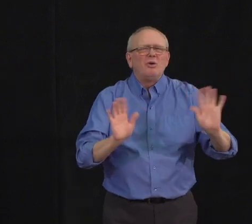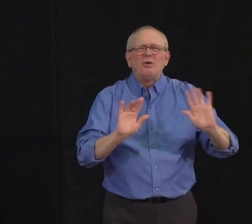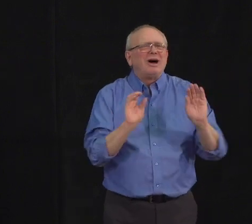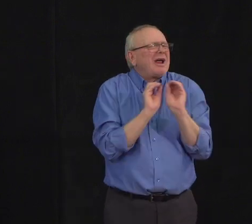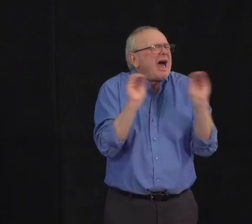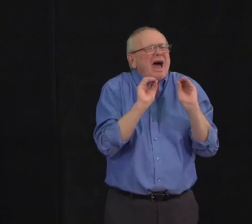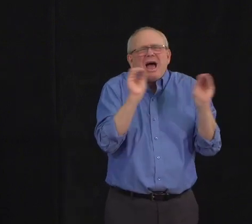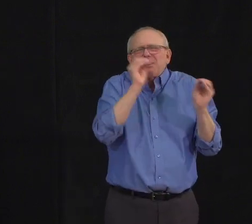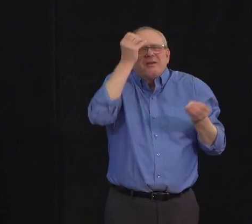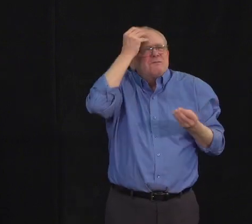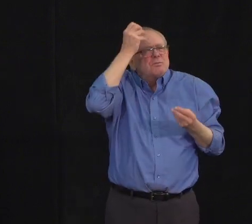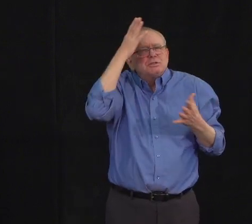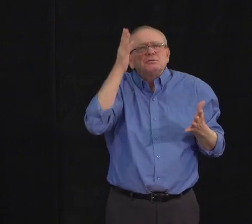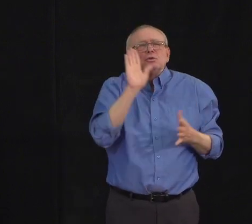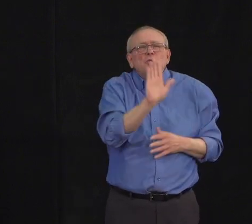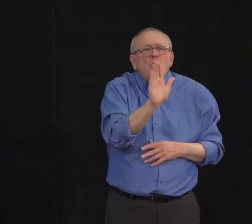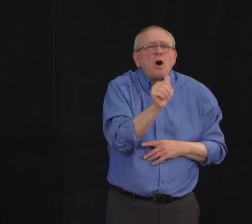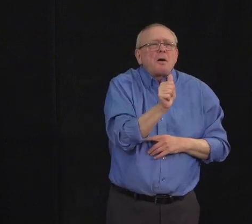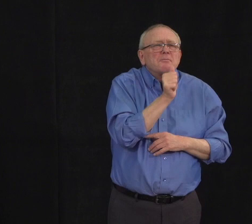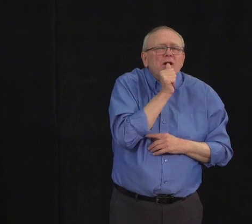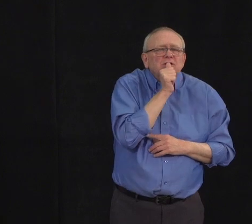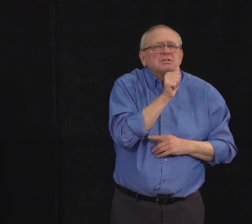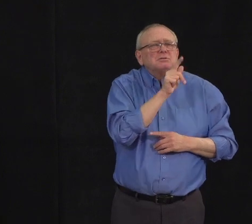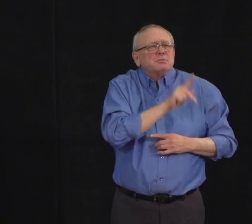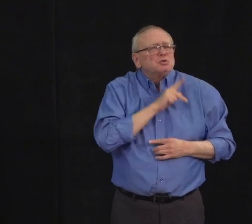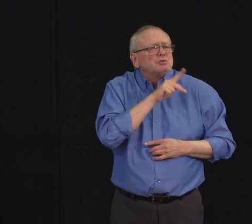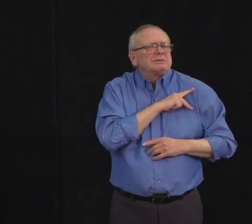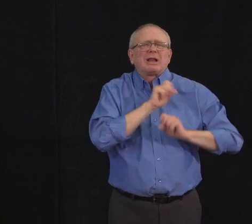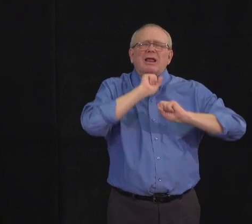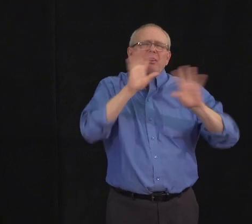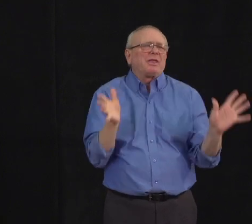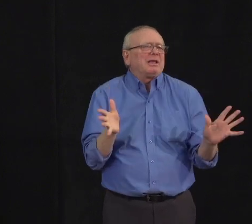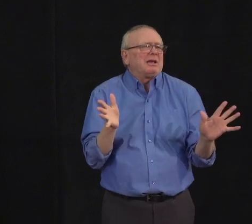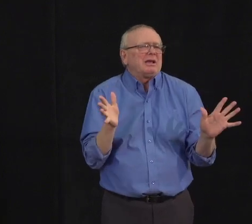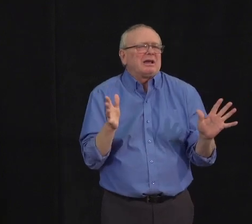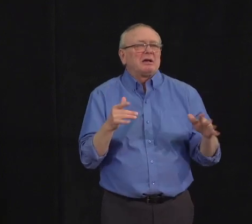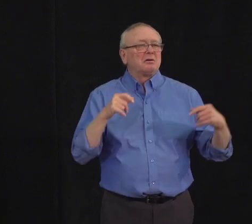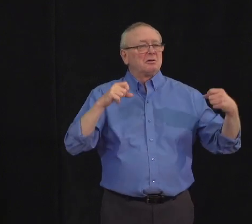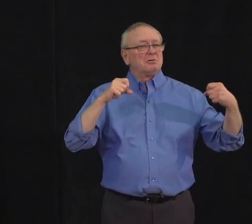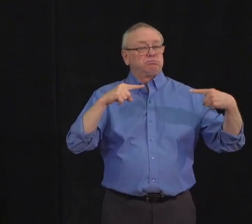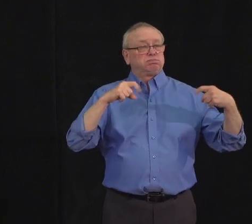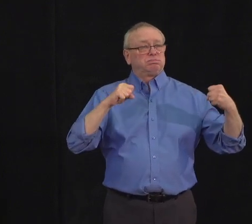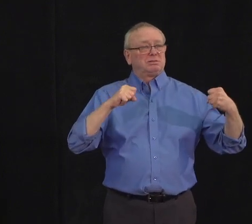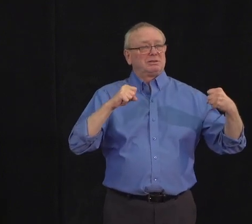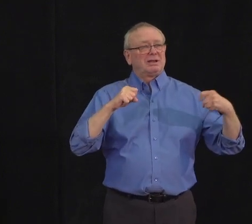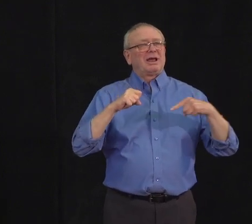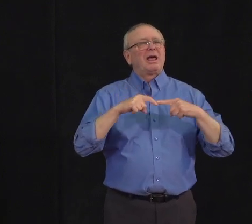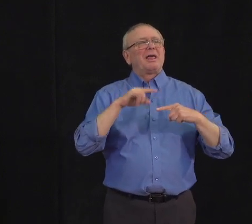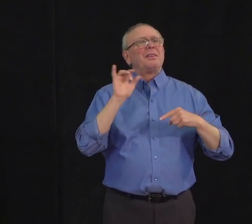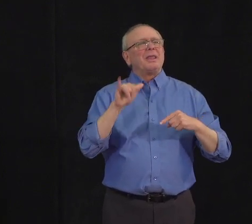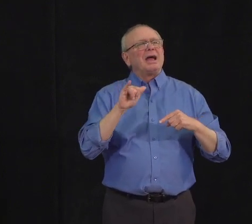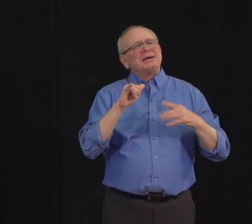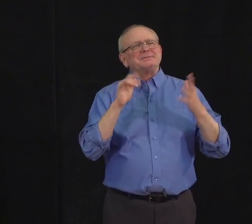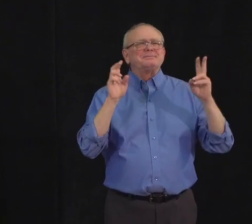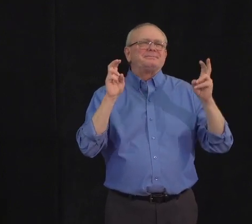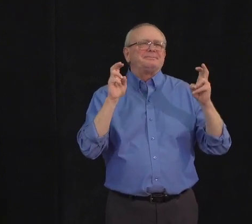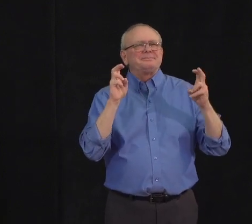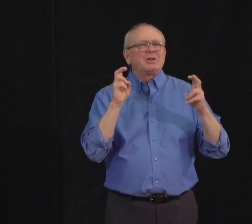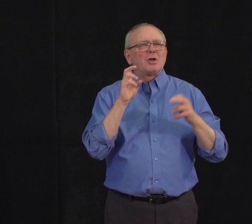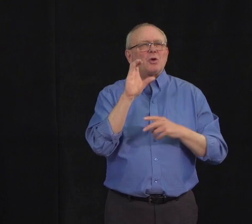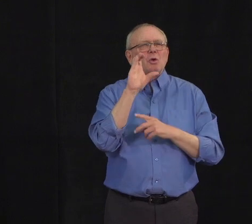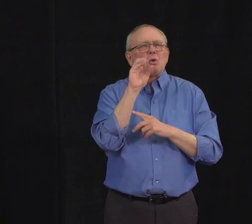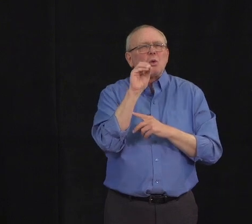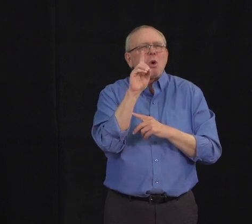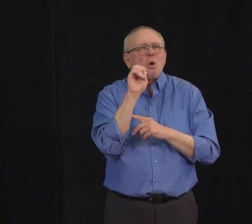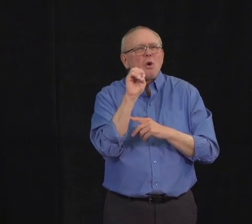exchanged. Data is stored on your phone in an encrypted form for 21 days. After 21 days, each